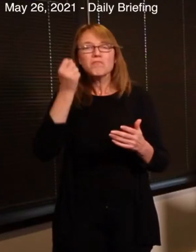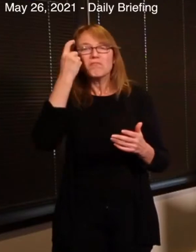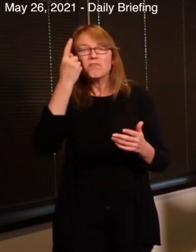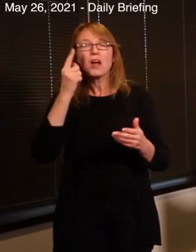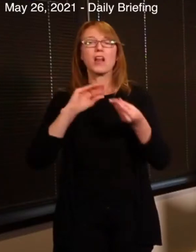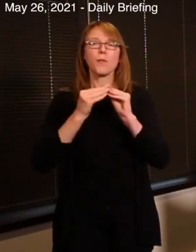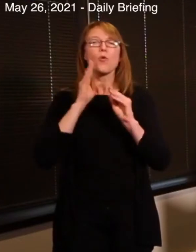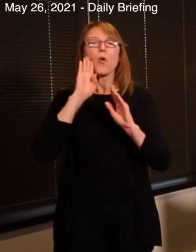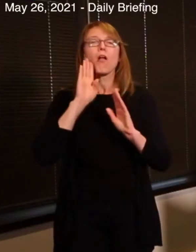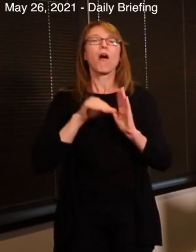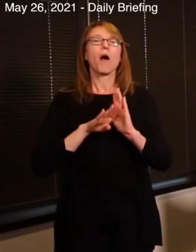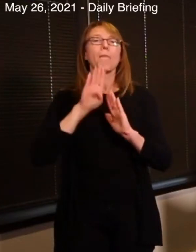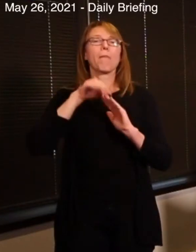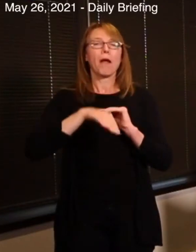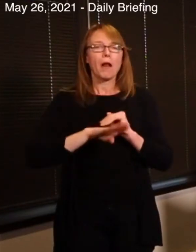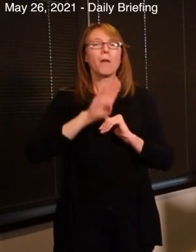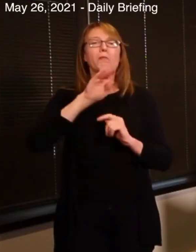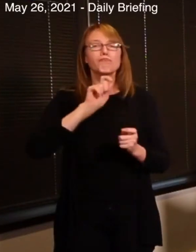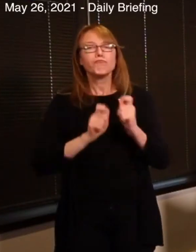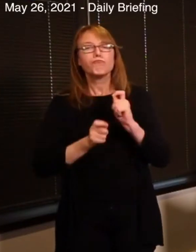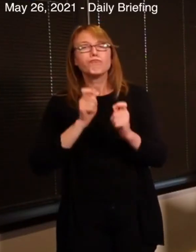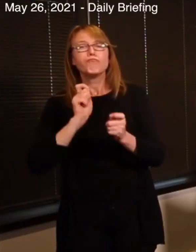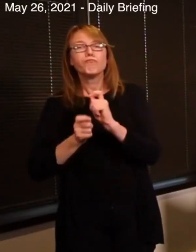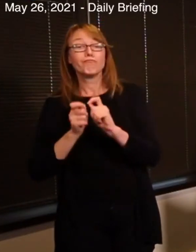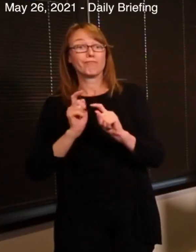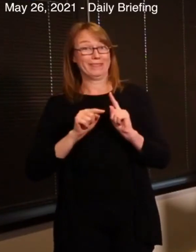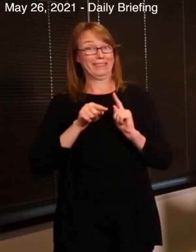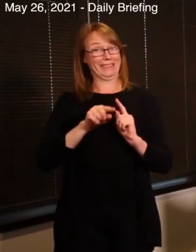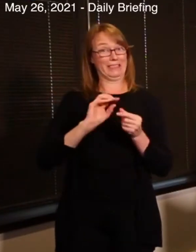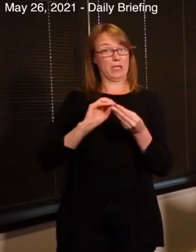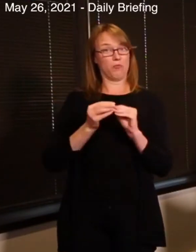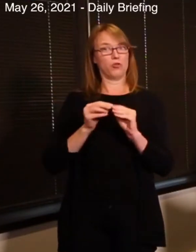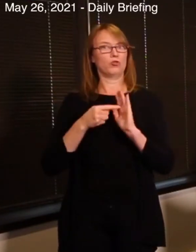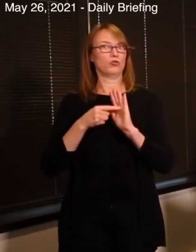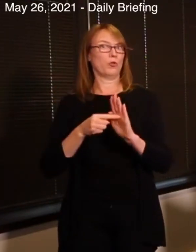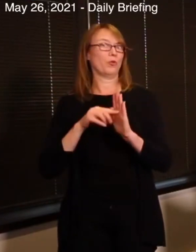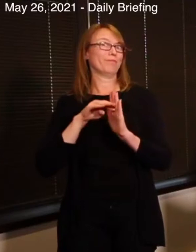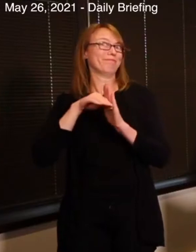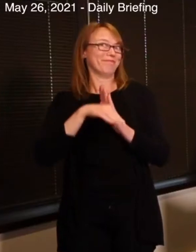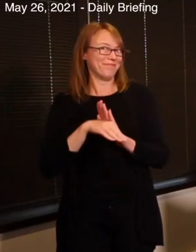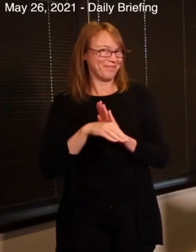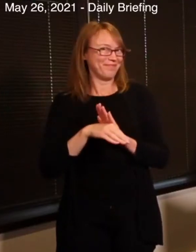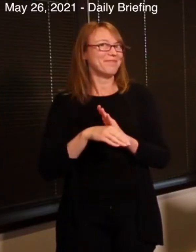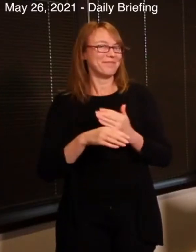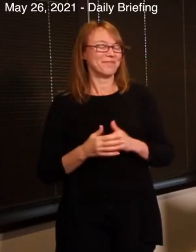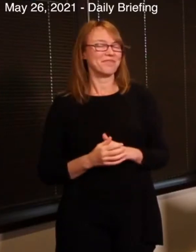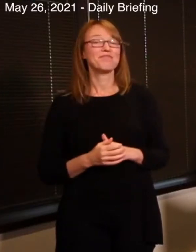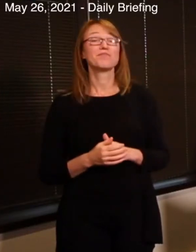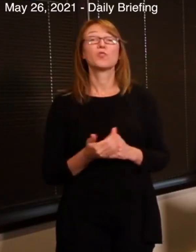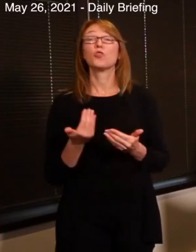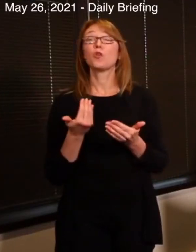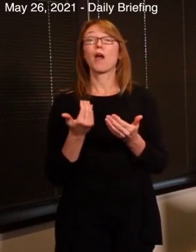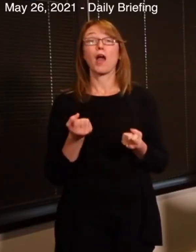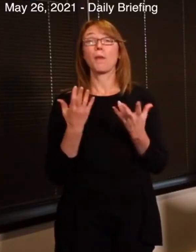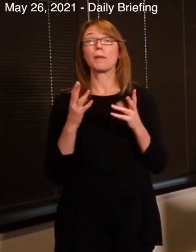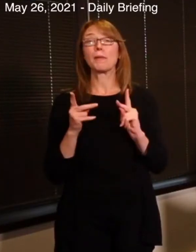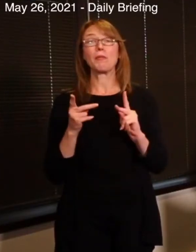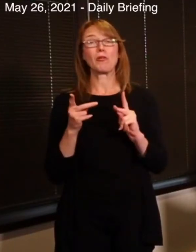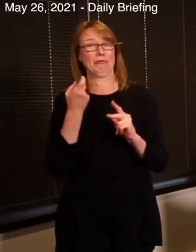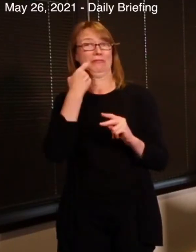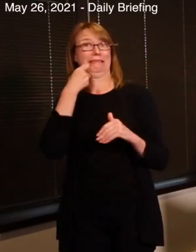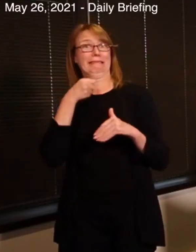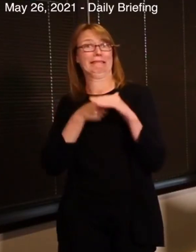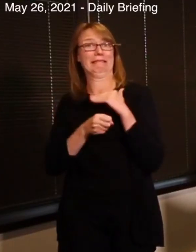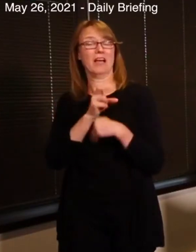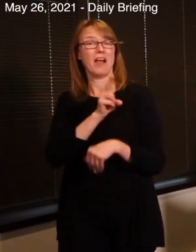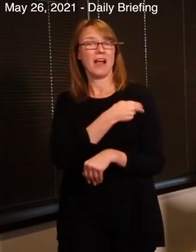this continues to come down, so this is good. Our new admissions, as I mentioned before, were right around 26. Again, just